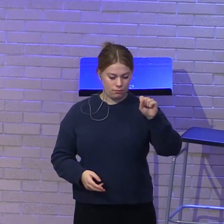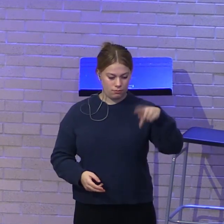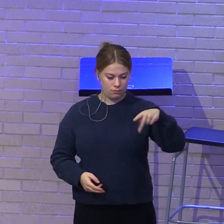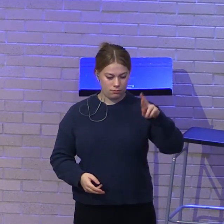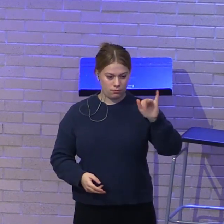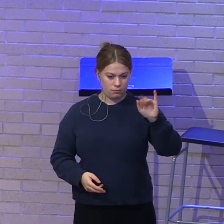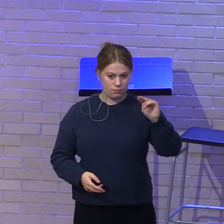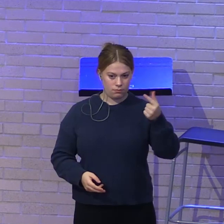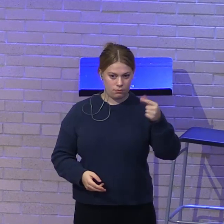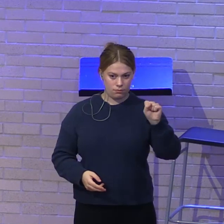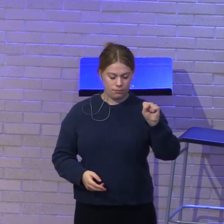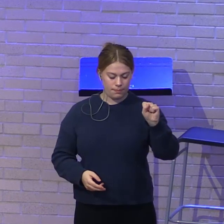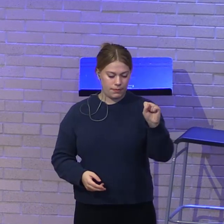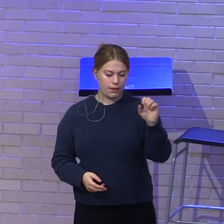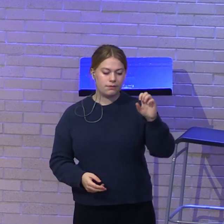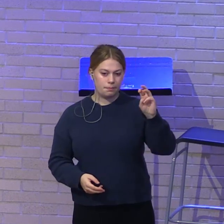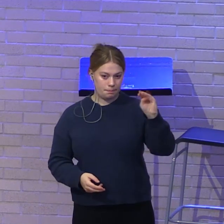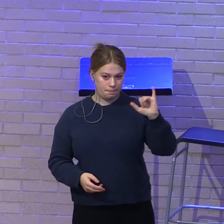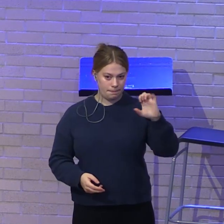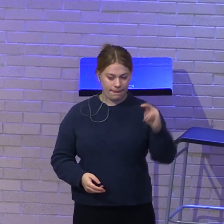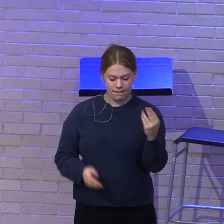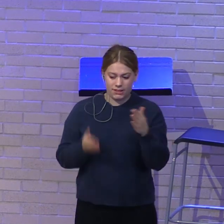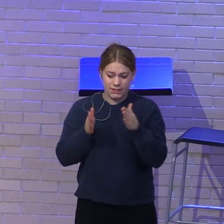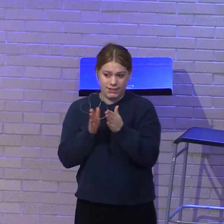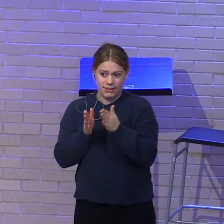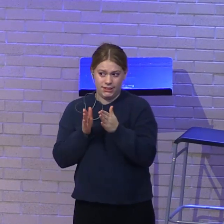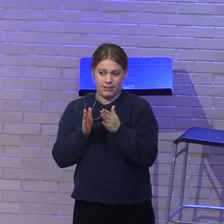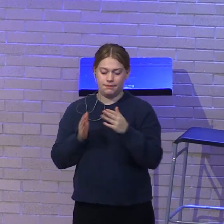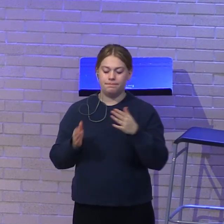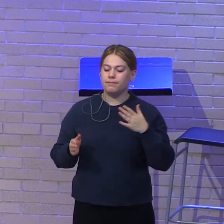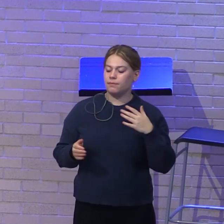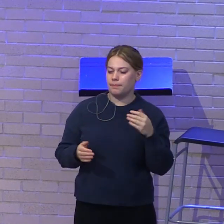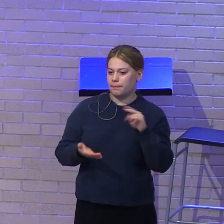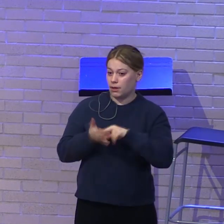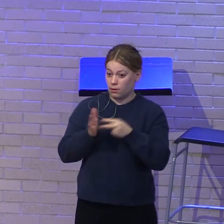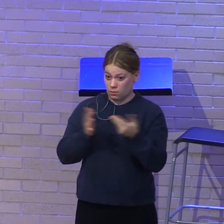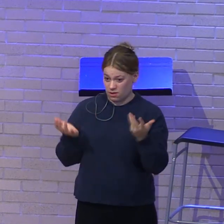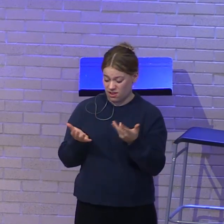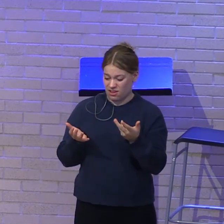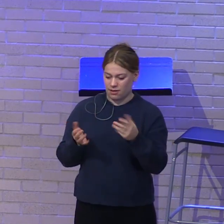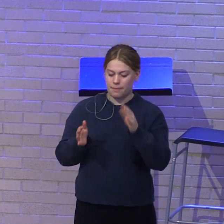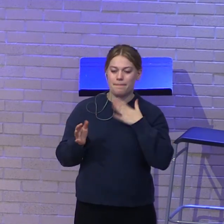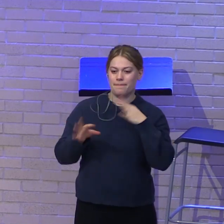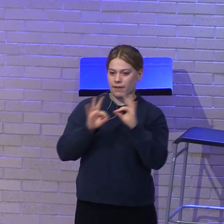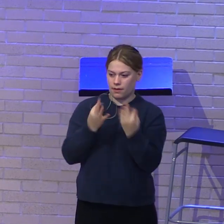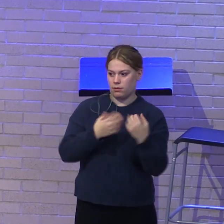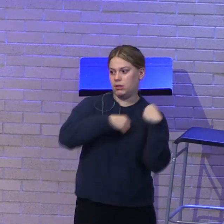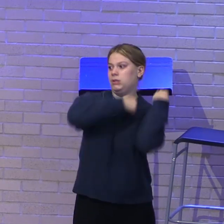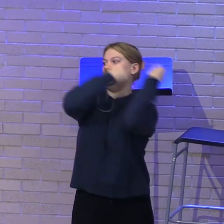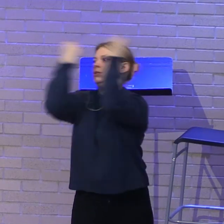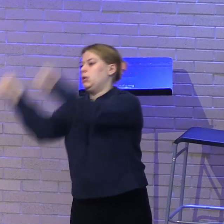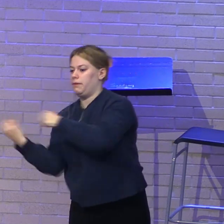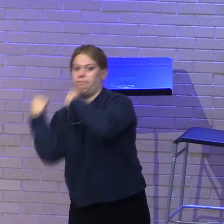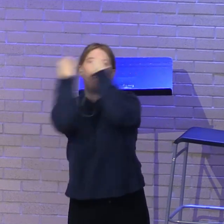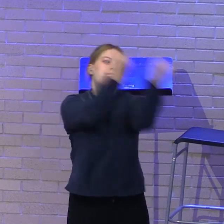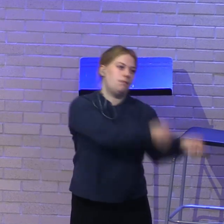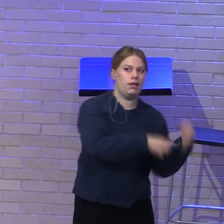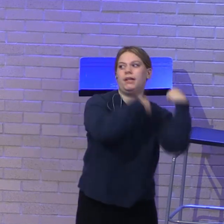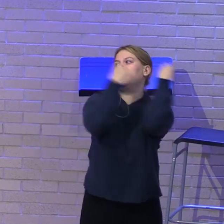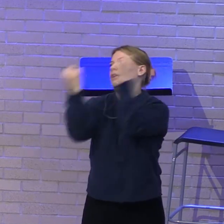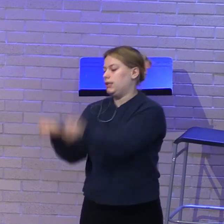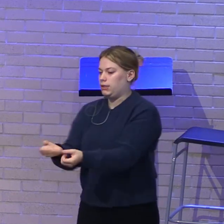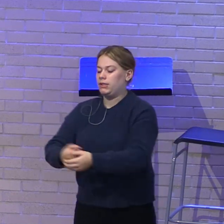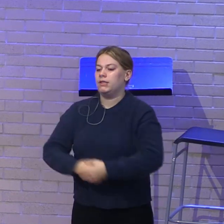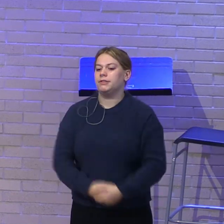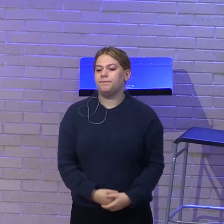enough that basically meant my family would drive somewhere else for pretty much everything. So today I'm going to tell you the story